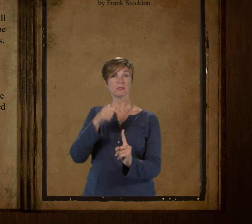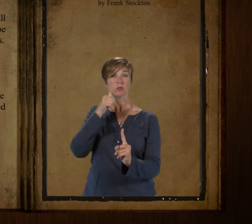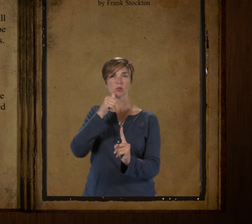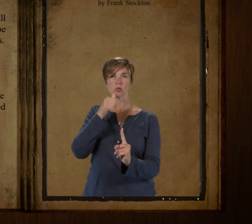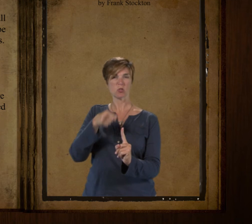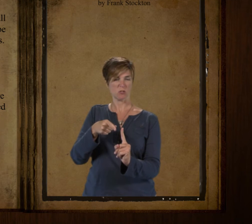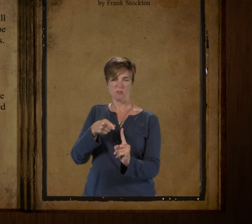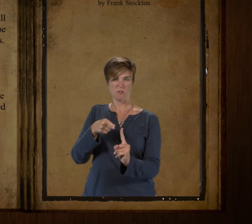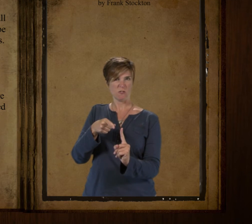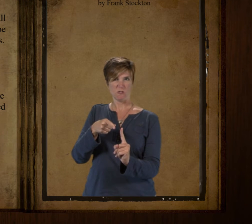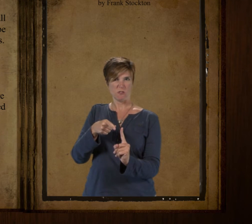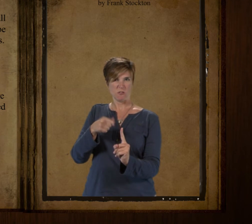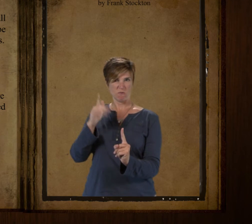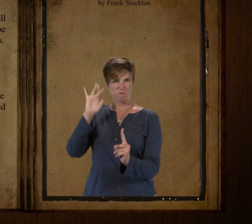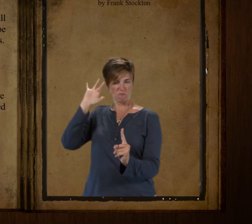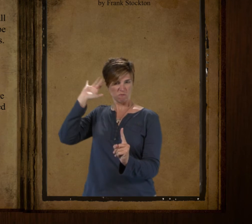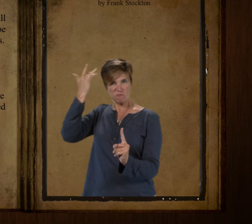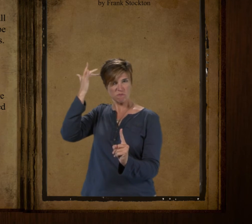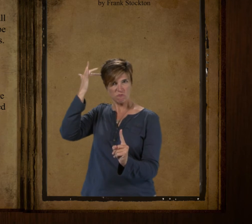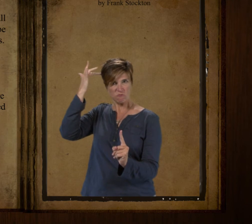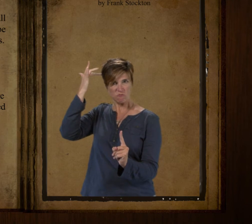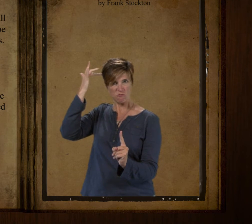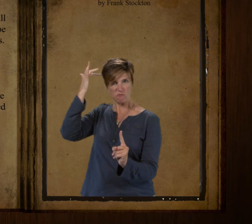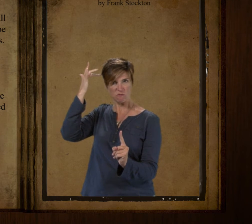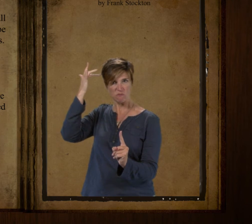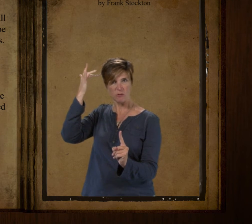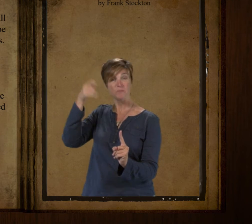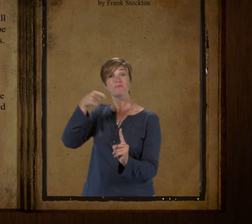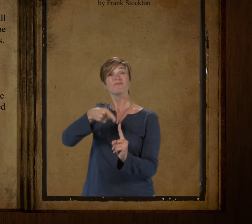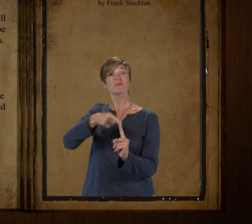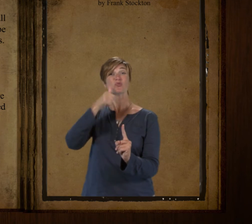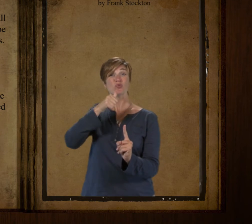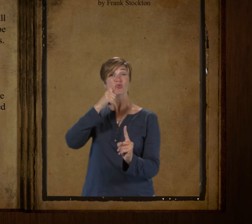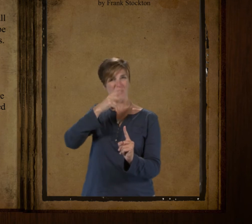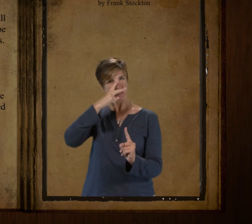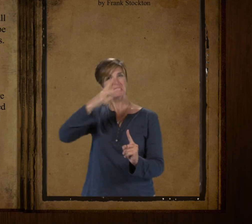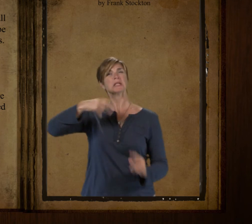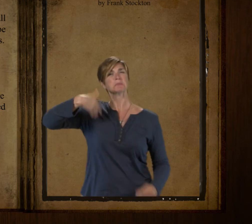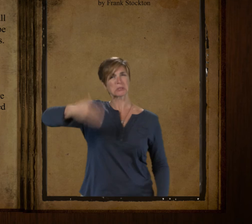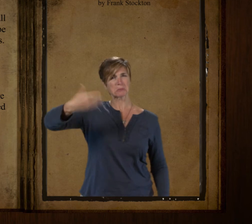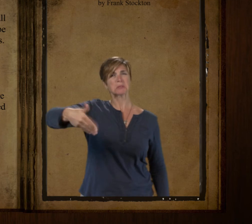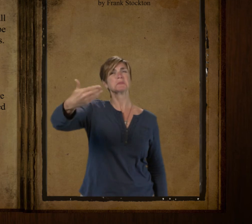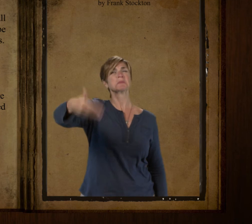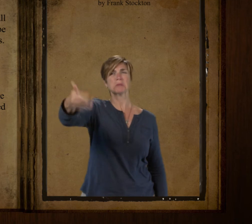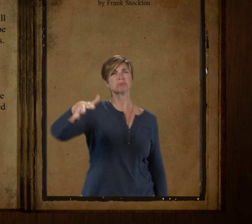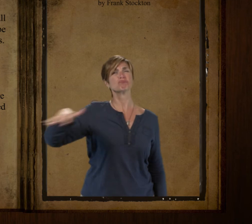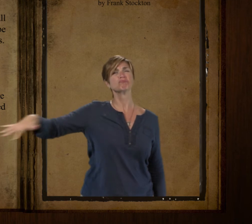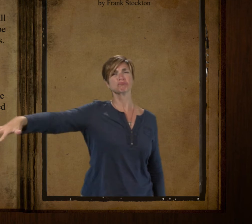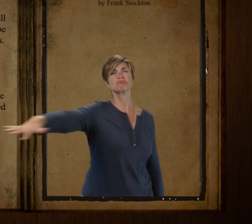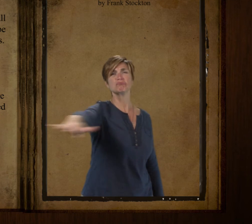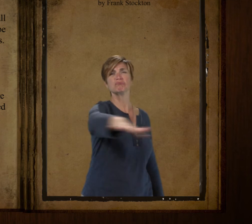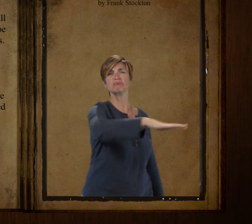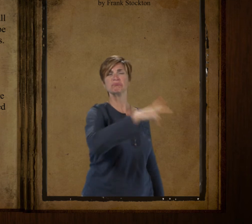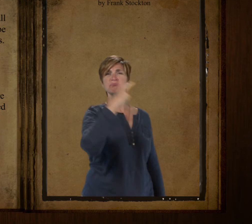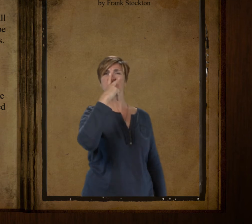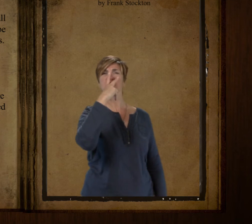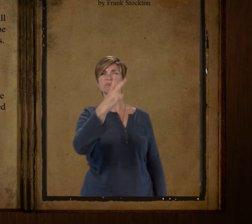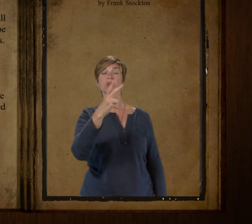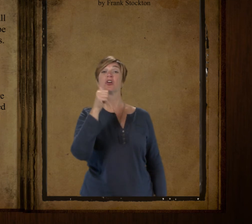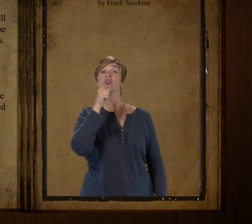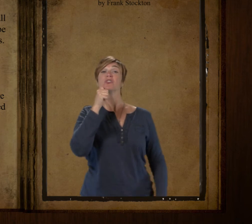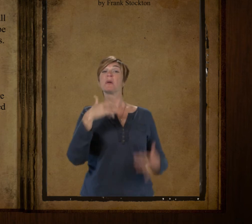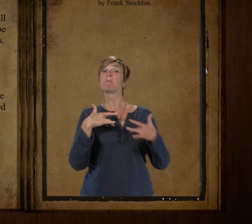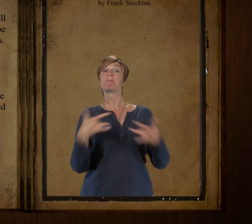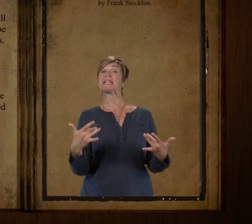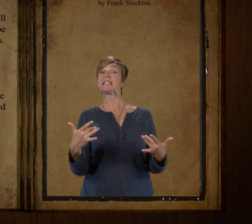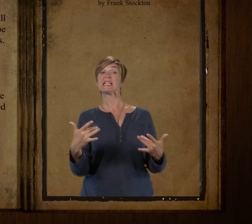him. And the princess hated her. Often she had seen, or imagined that she had